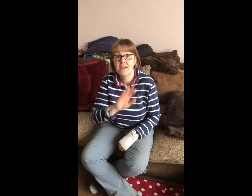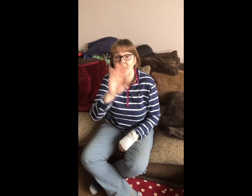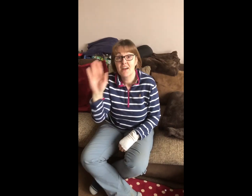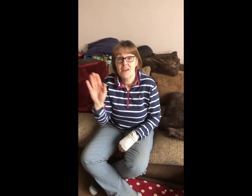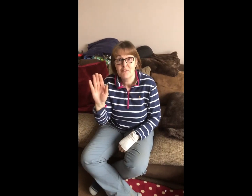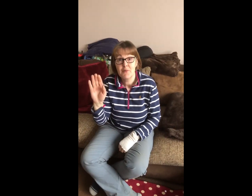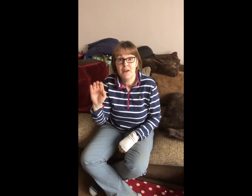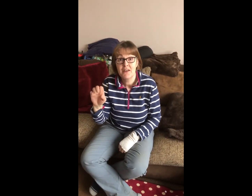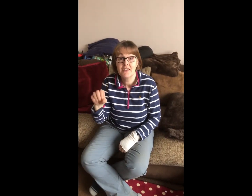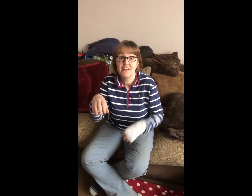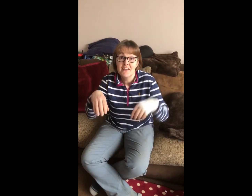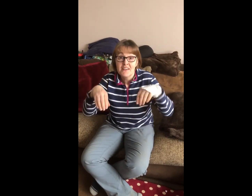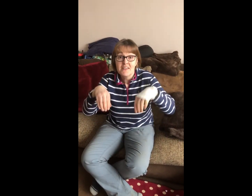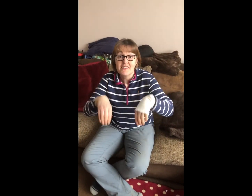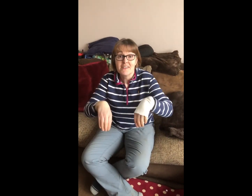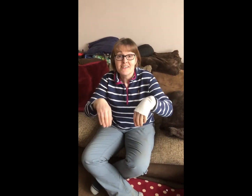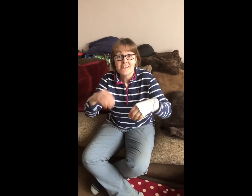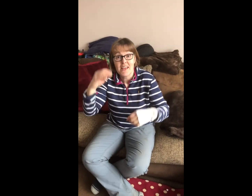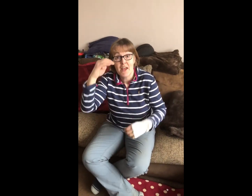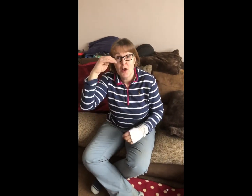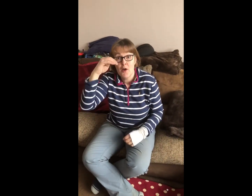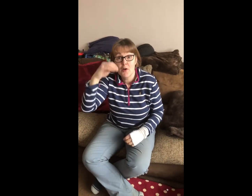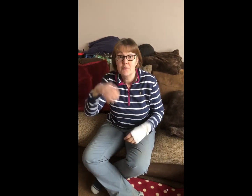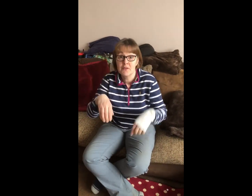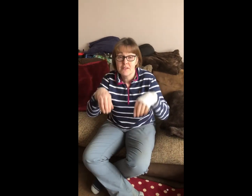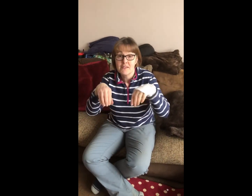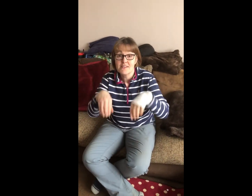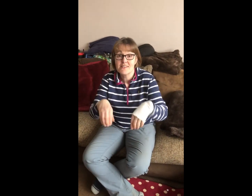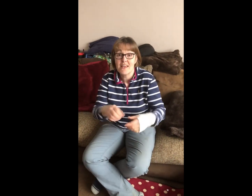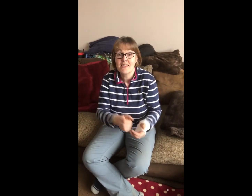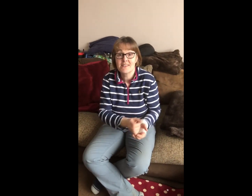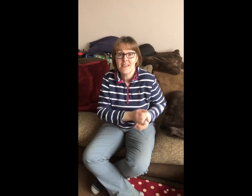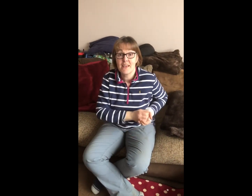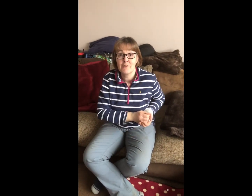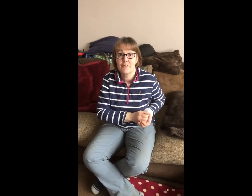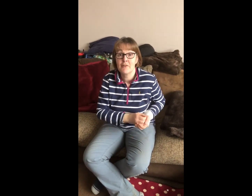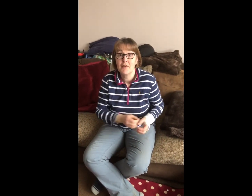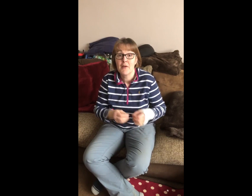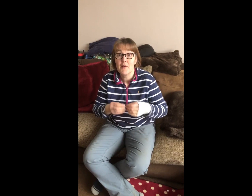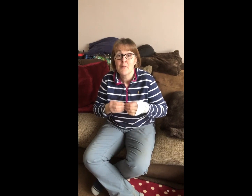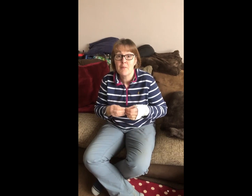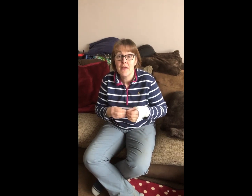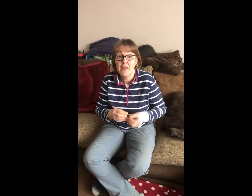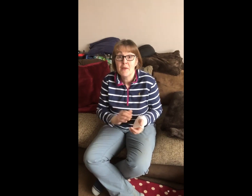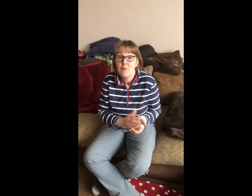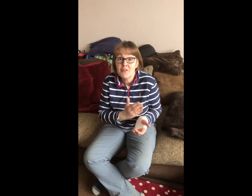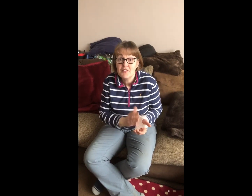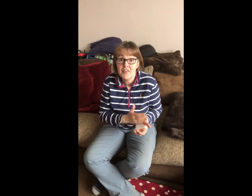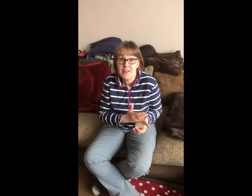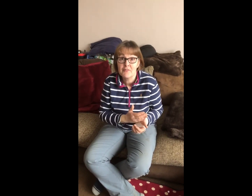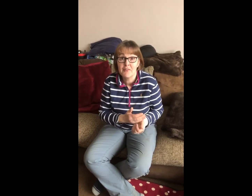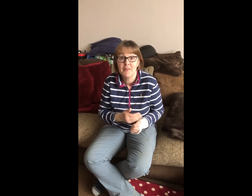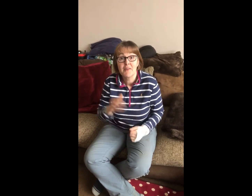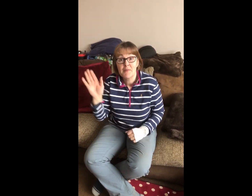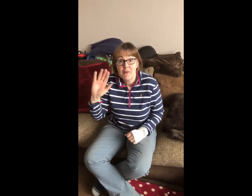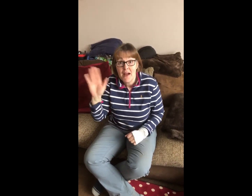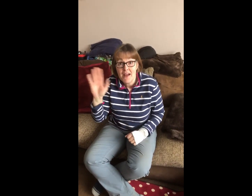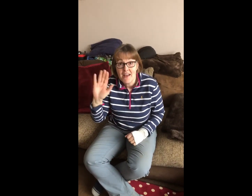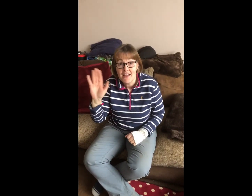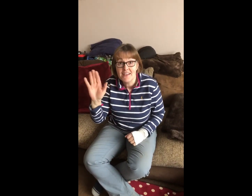Hi everyone, stay at home, stay safe, be positive. Bye, see